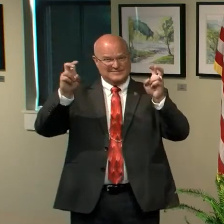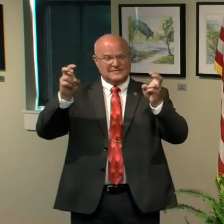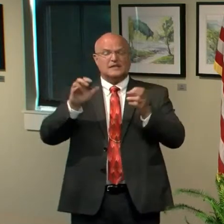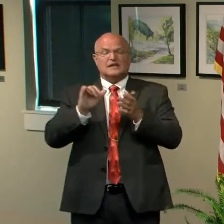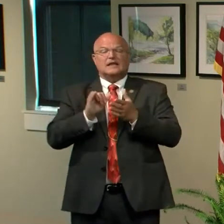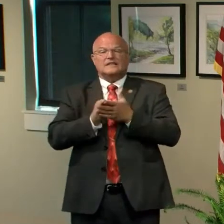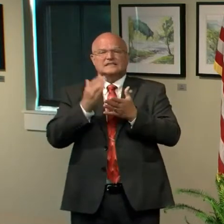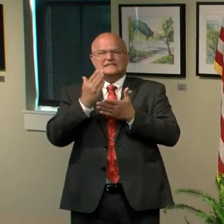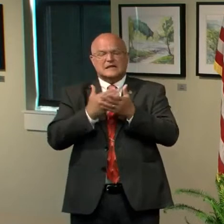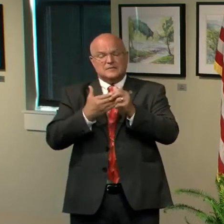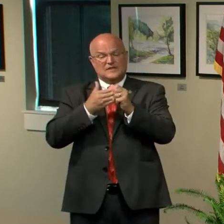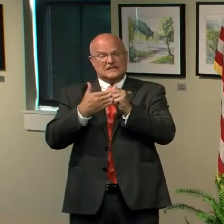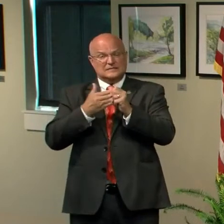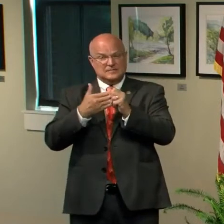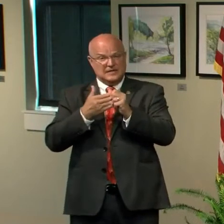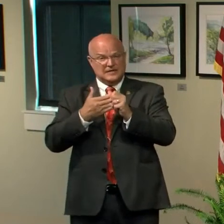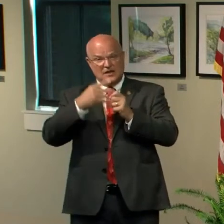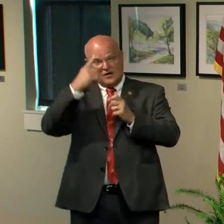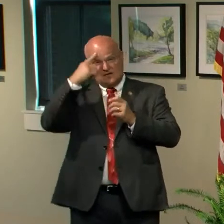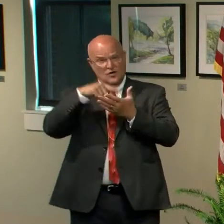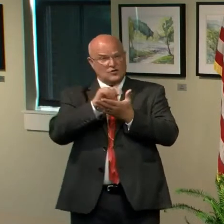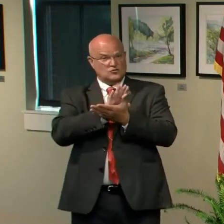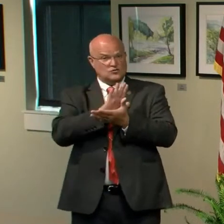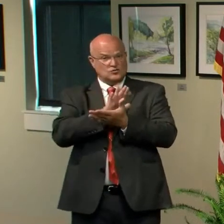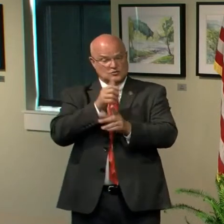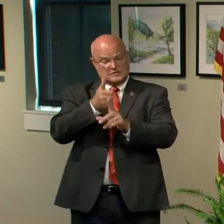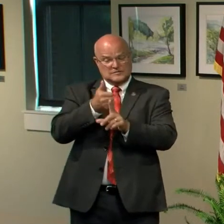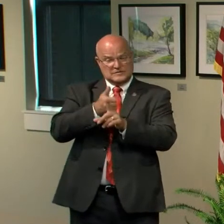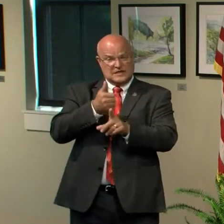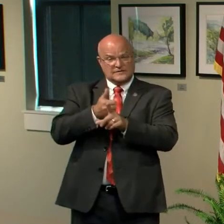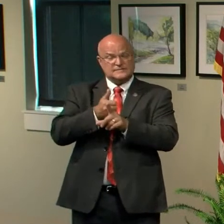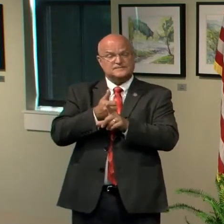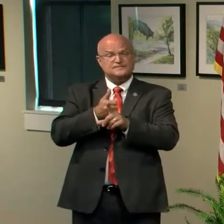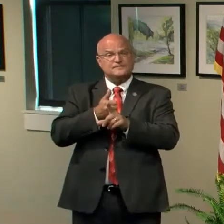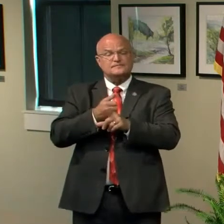there's flexibility for the schools.